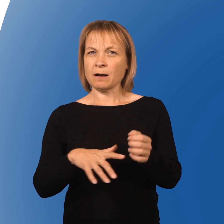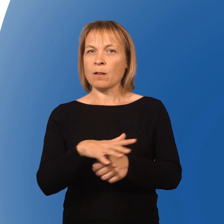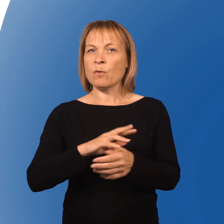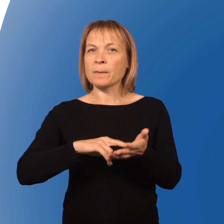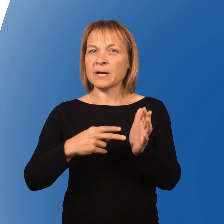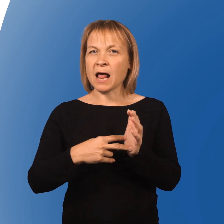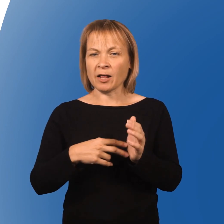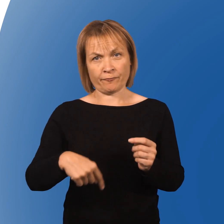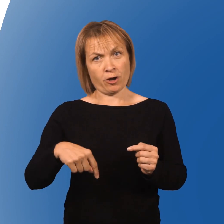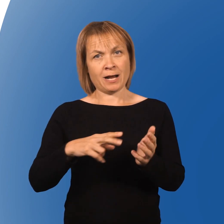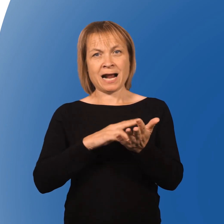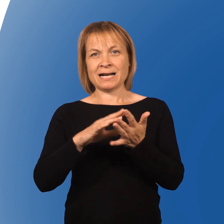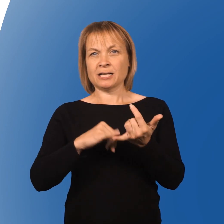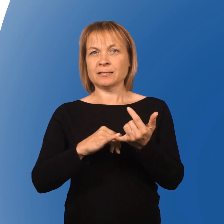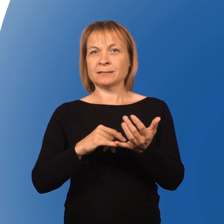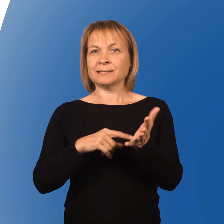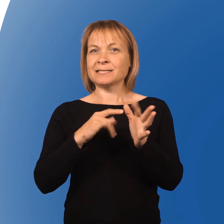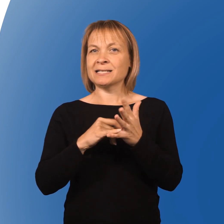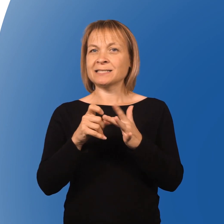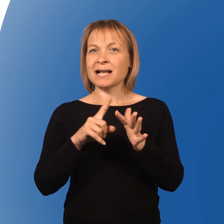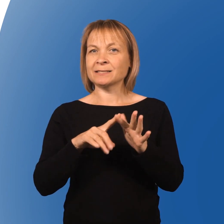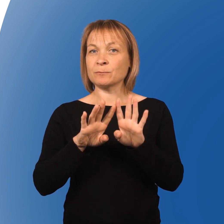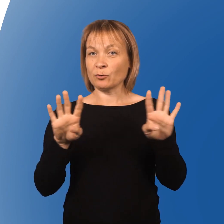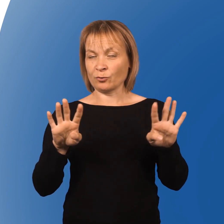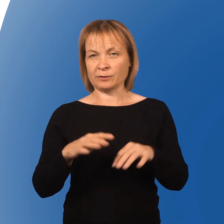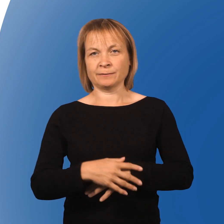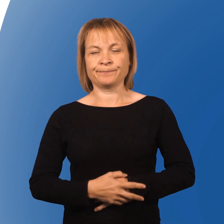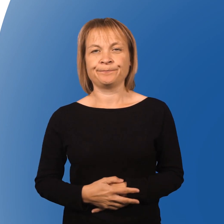BSL Local Plan for NHS Tayside Board.